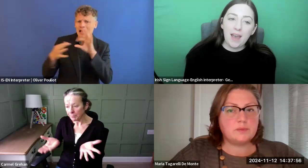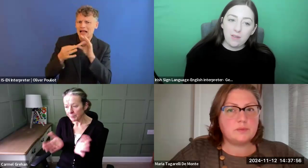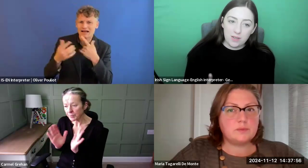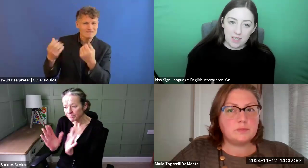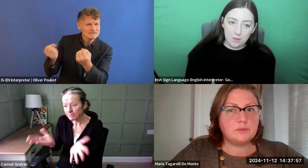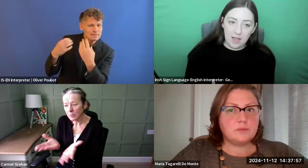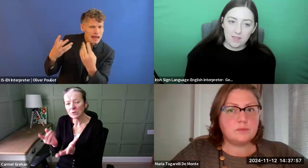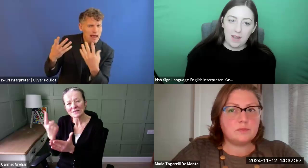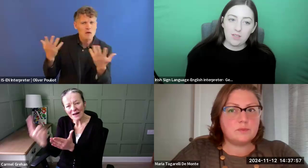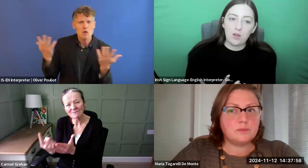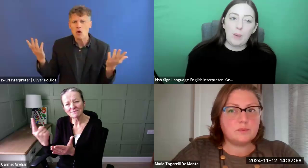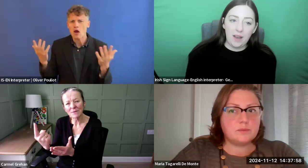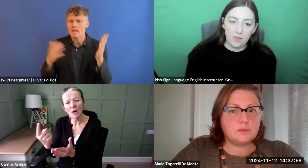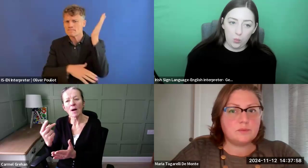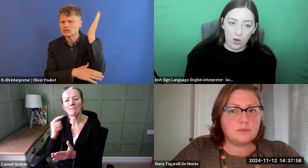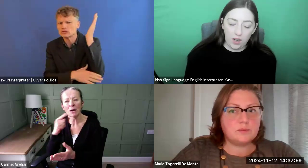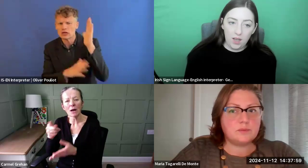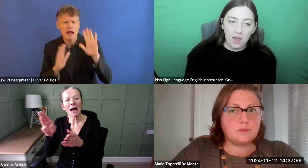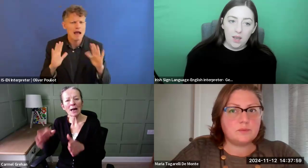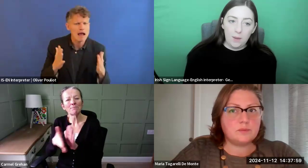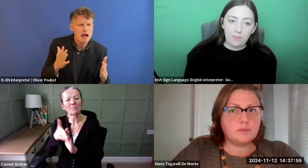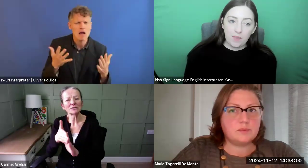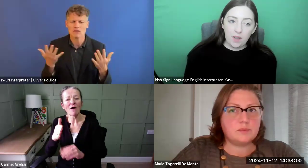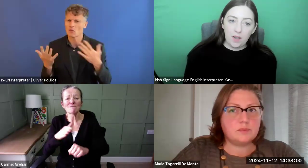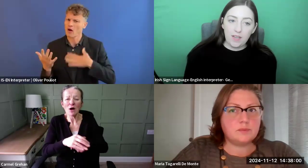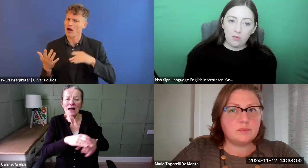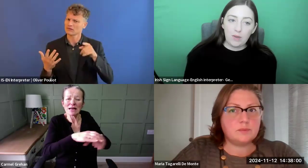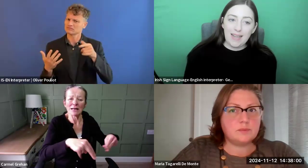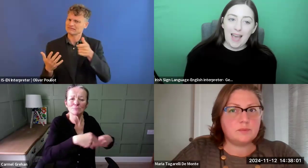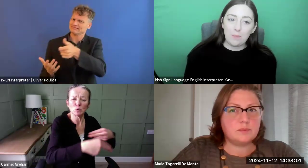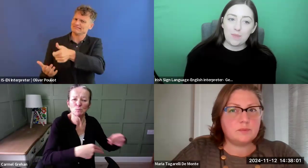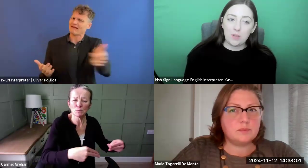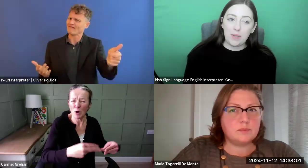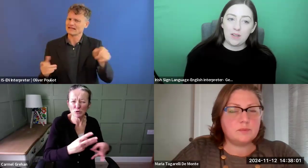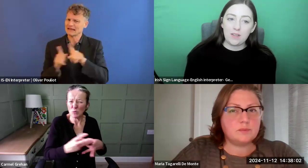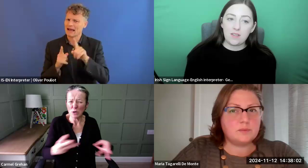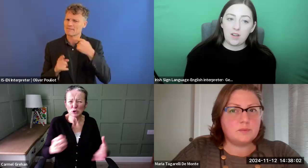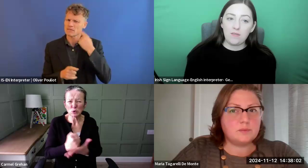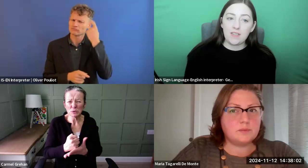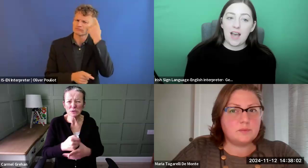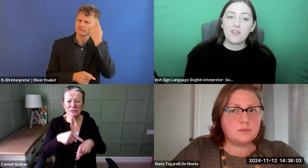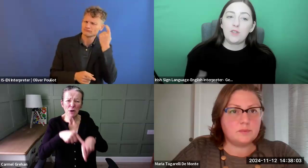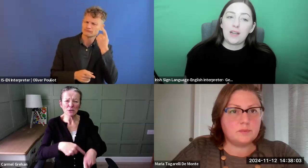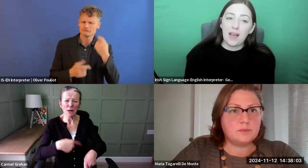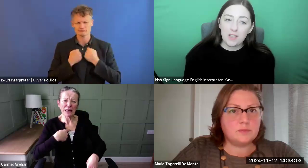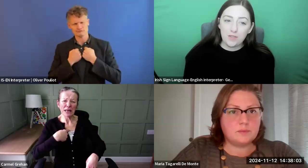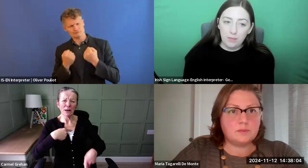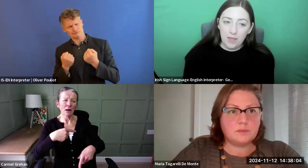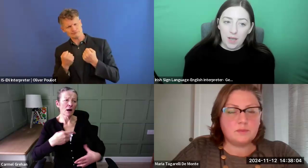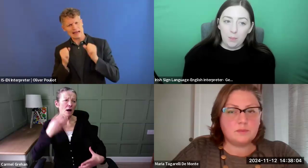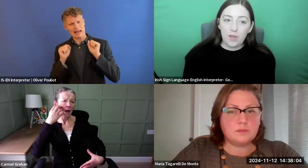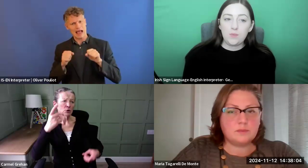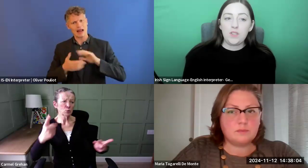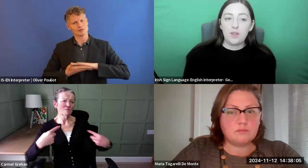them how to assess themselves and how to look back on their work, I think it really helps to build their confidence, and for the